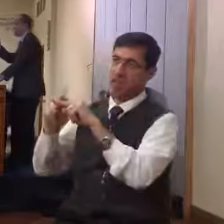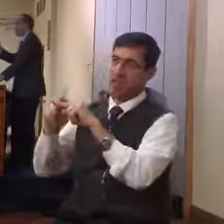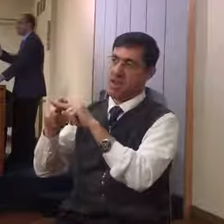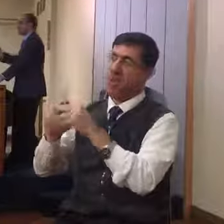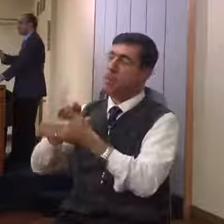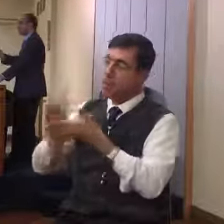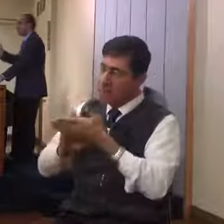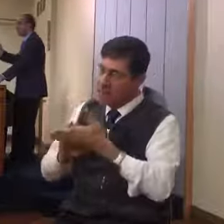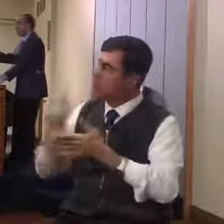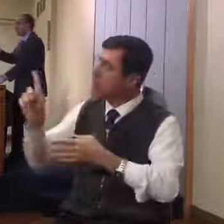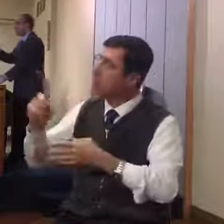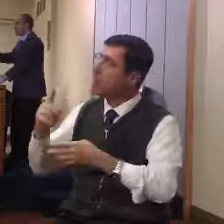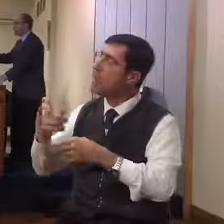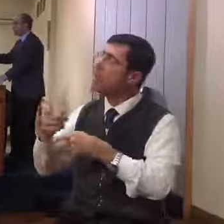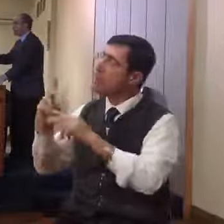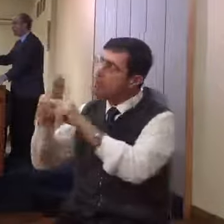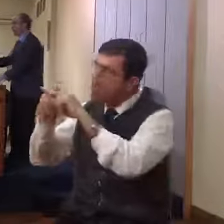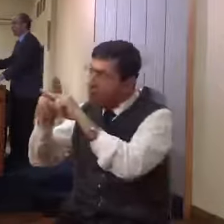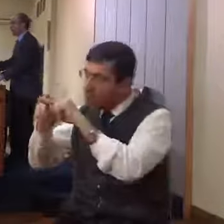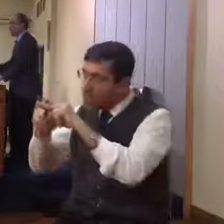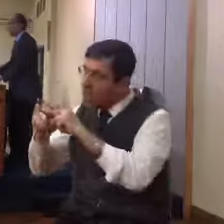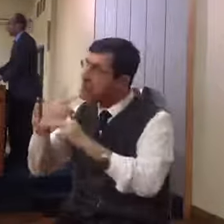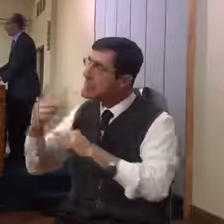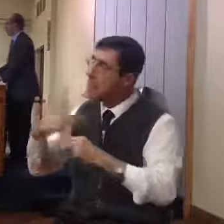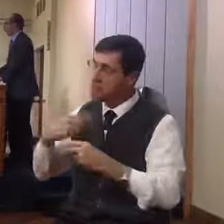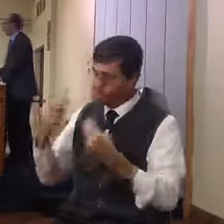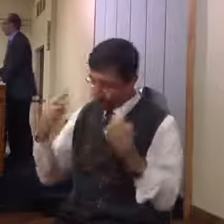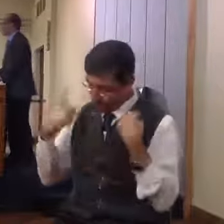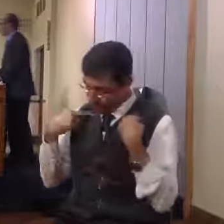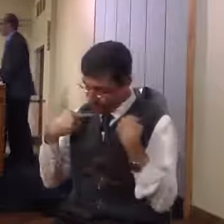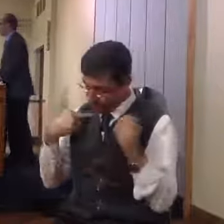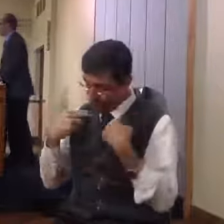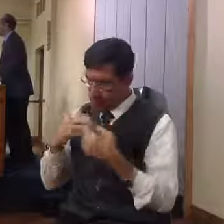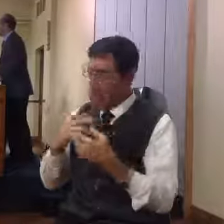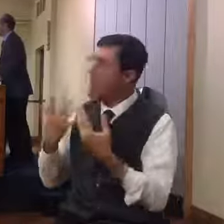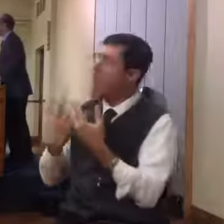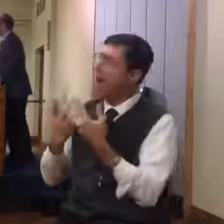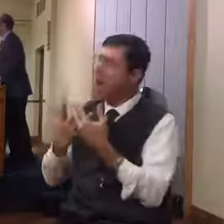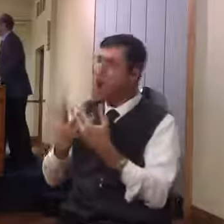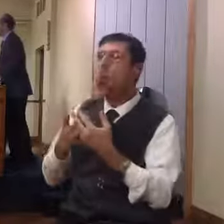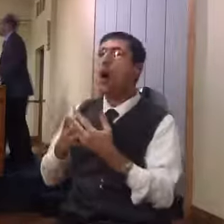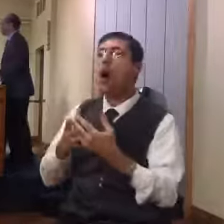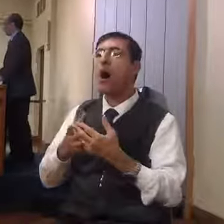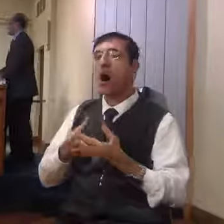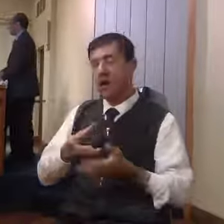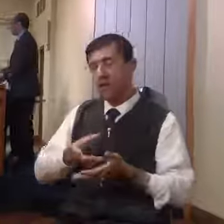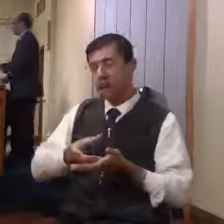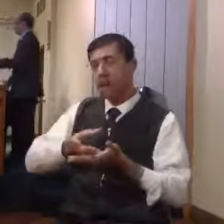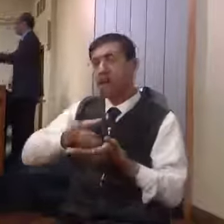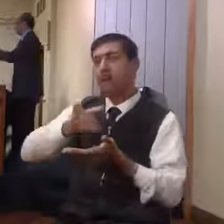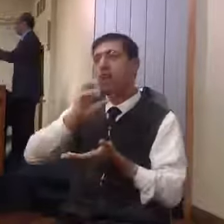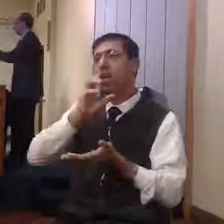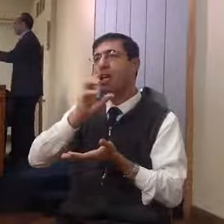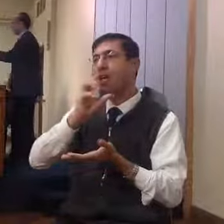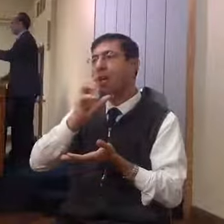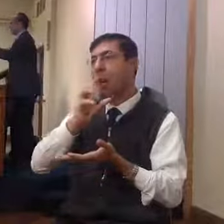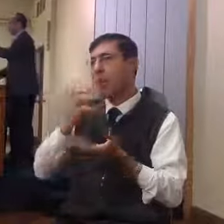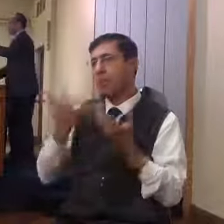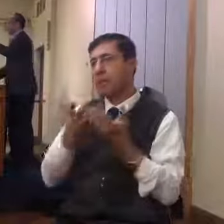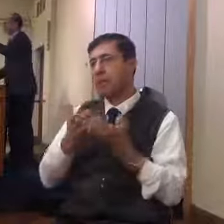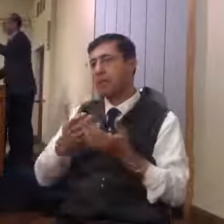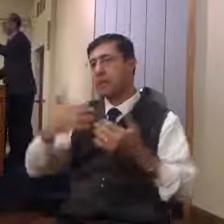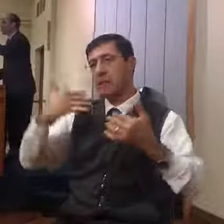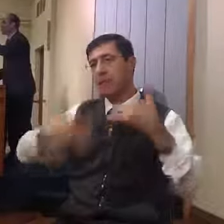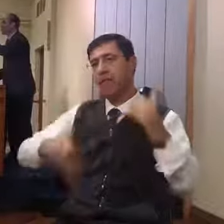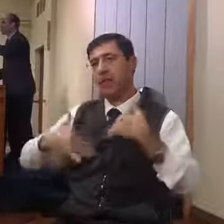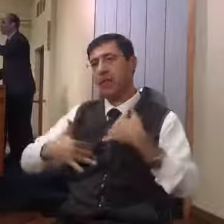end, to take the punishment of every sinner who trusts in him. I don't have time to read you the text again, but